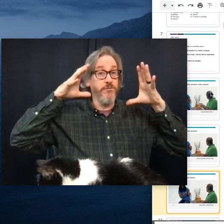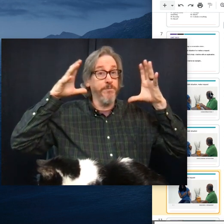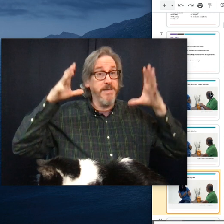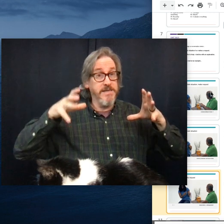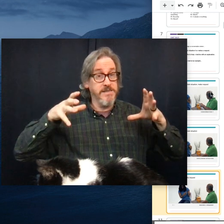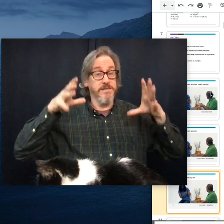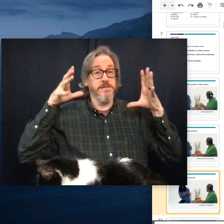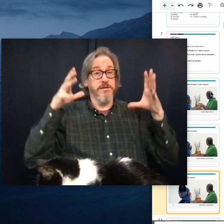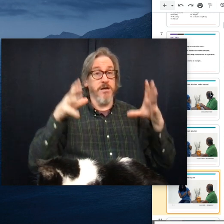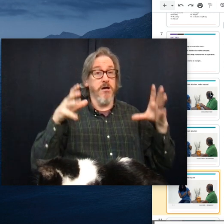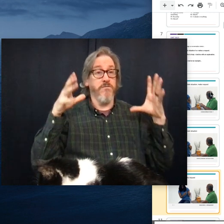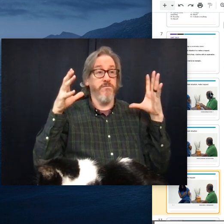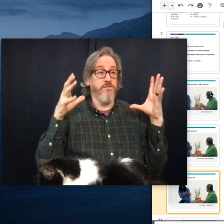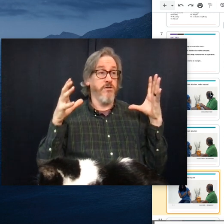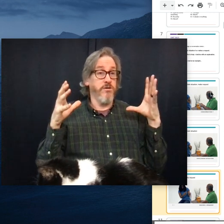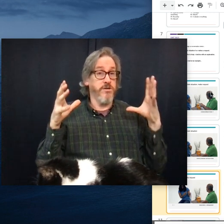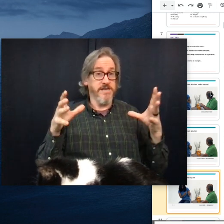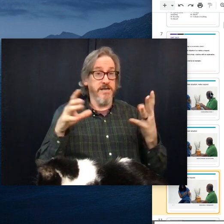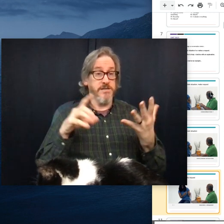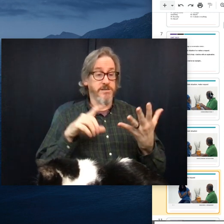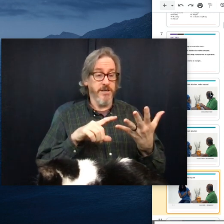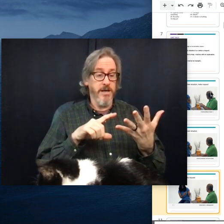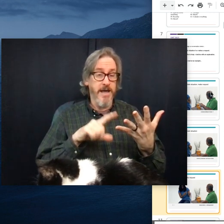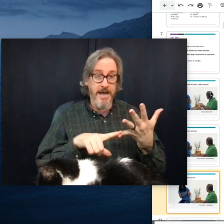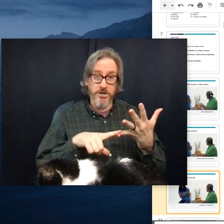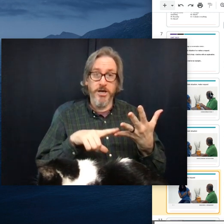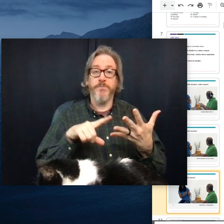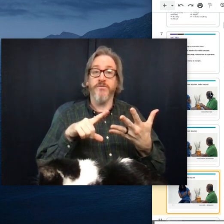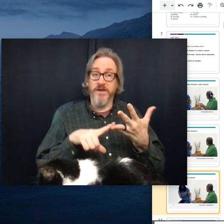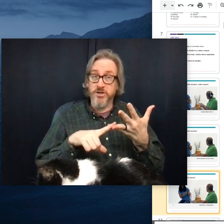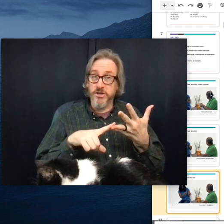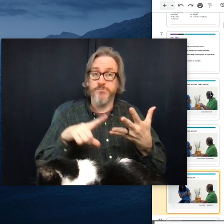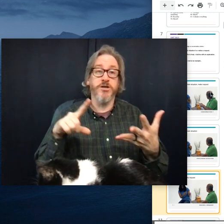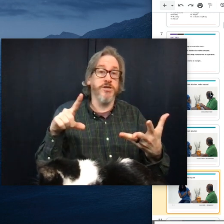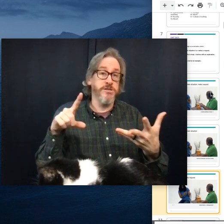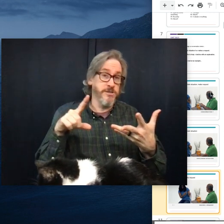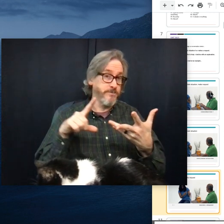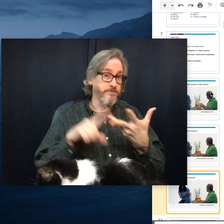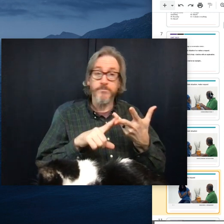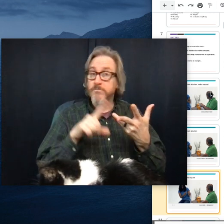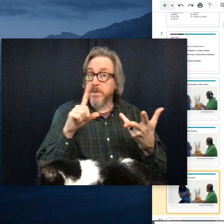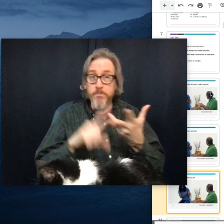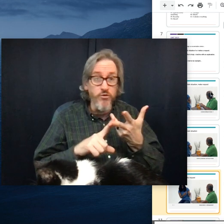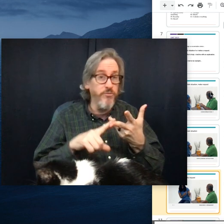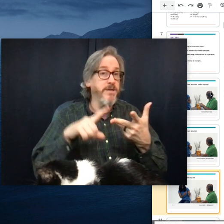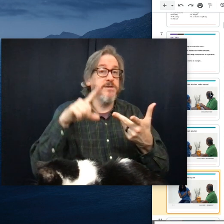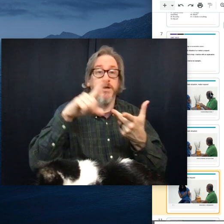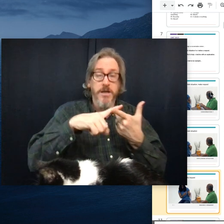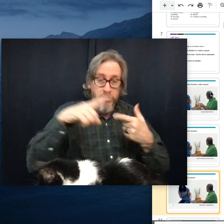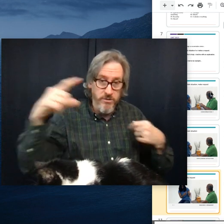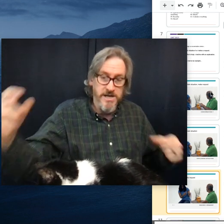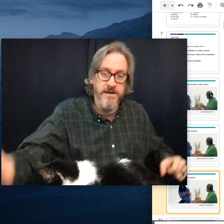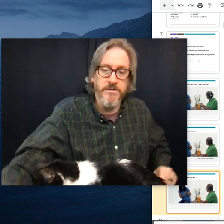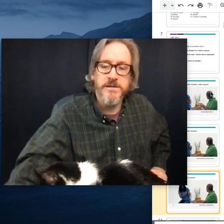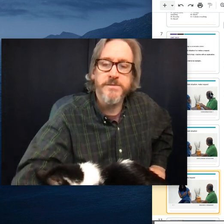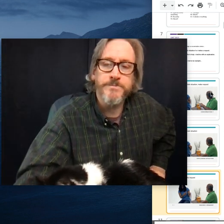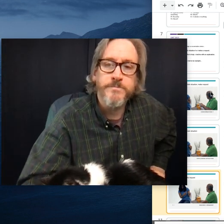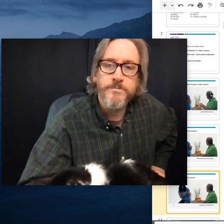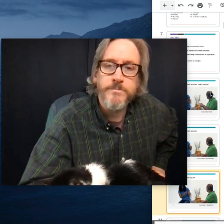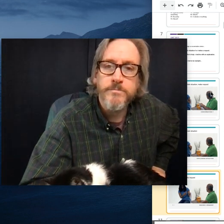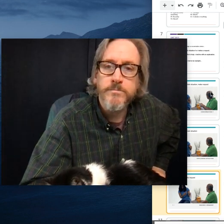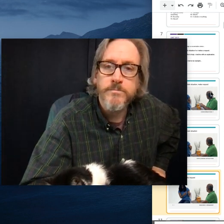the different pieces of the signs, the hand shape, the facial expressions, movement, those kind of